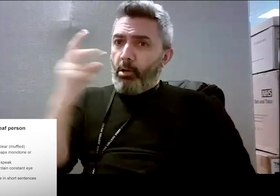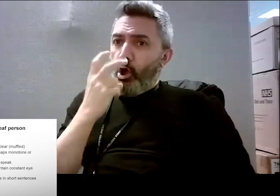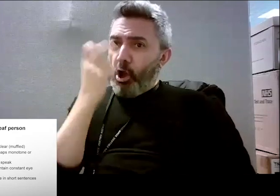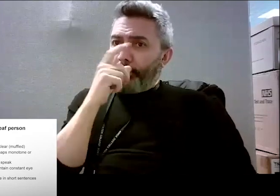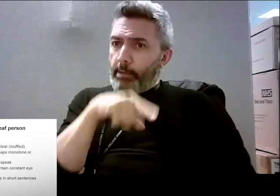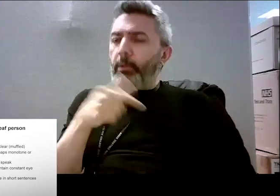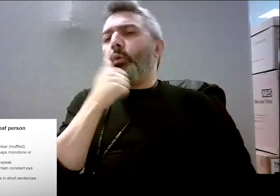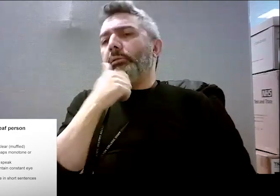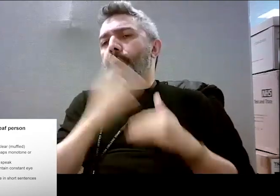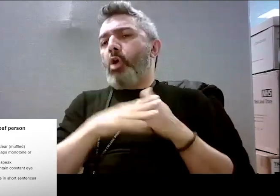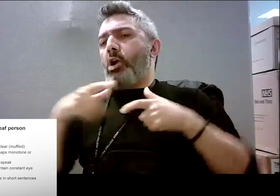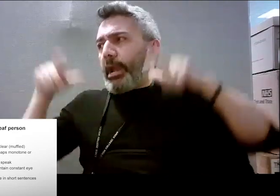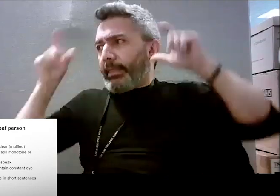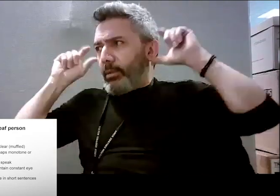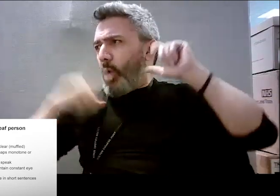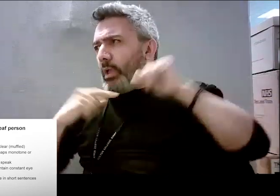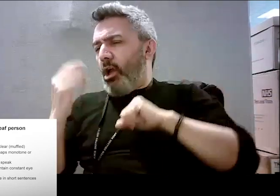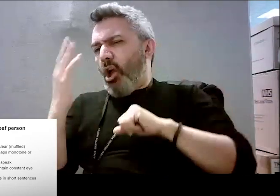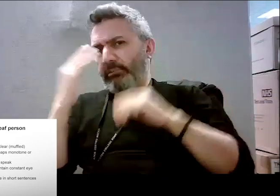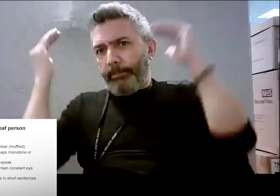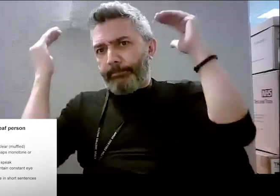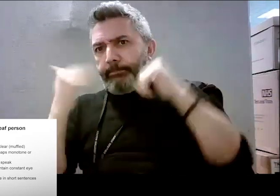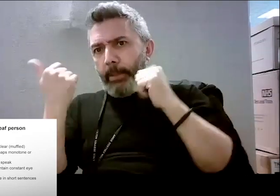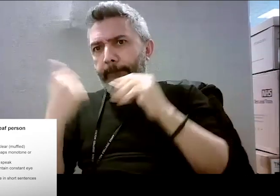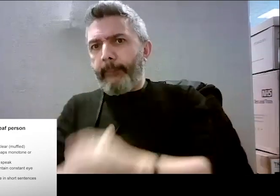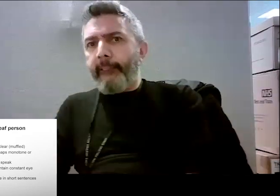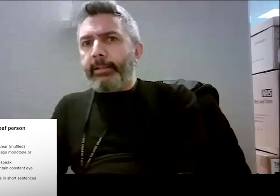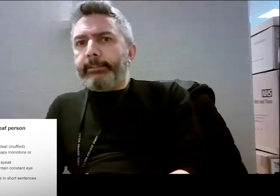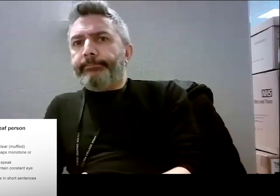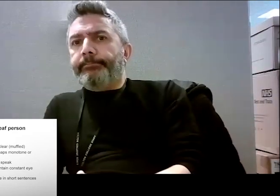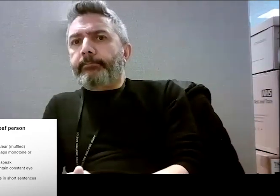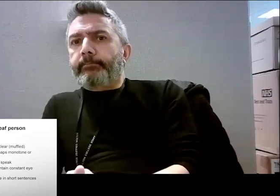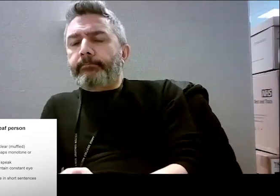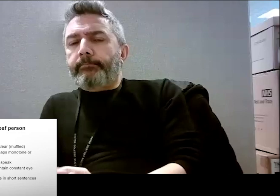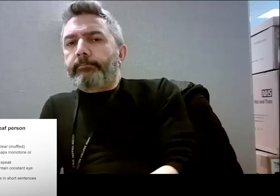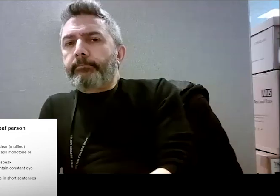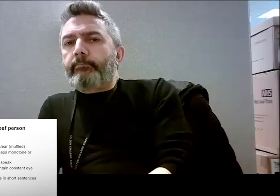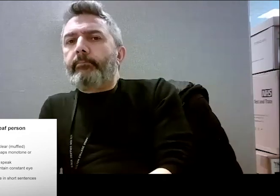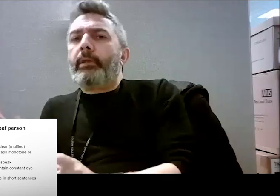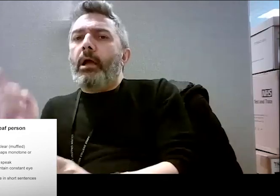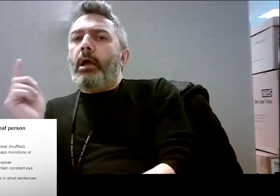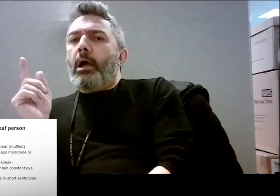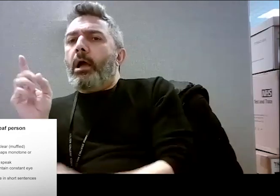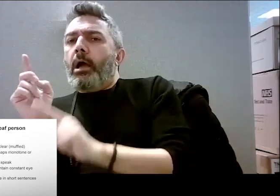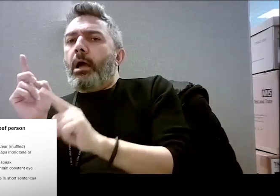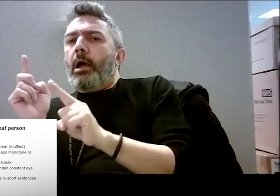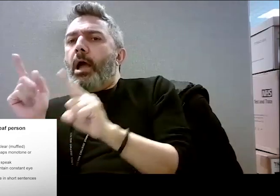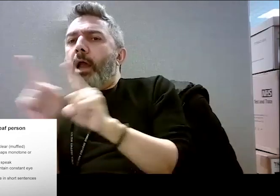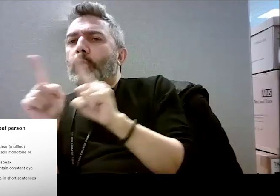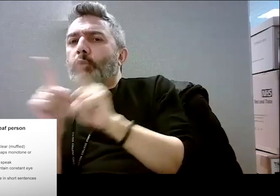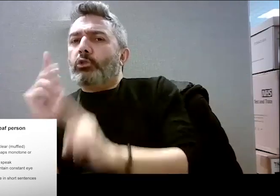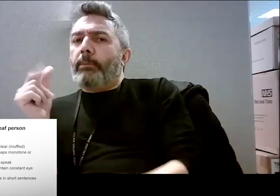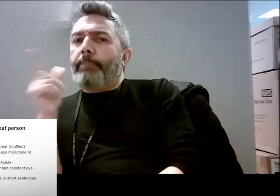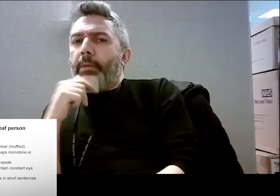because they've got hearing aids in. This is usually very popular with people over the age of 60. You'll see a lot more people